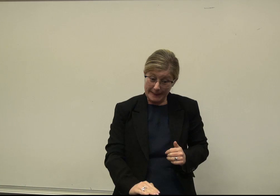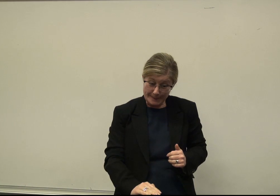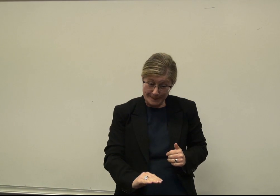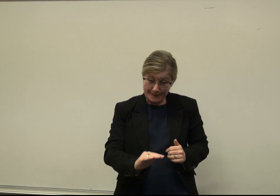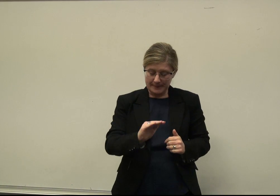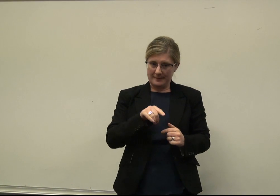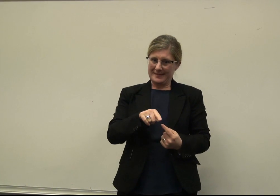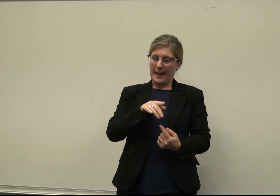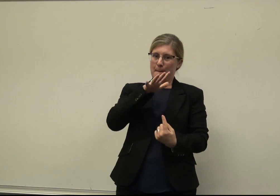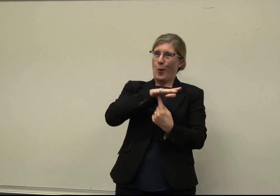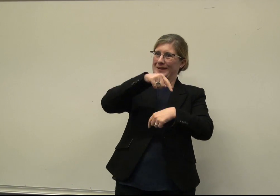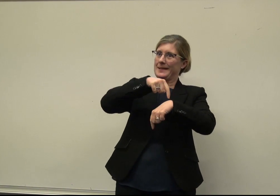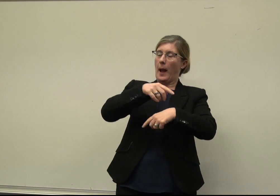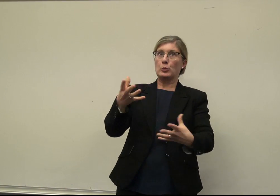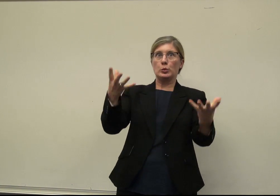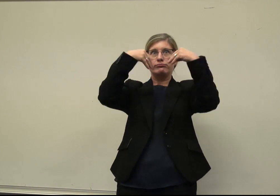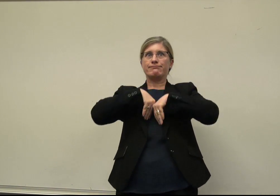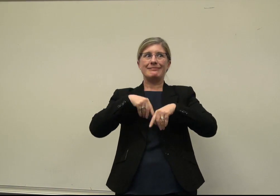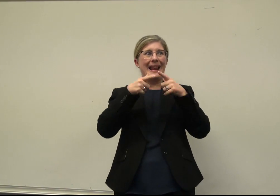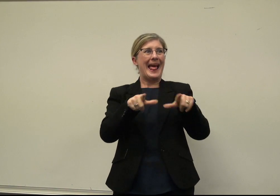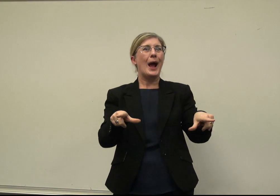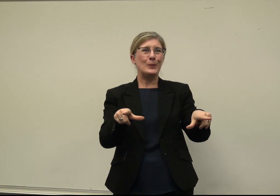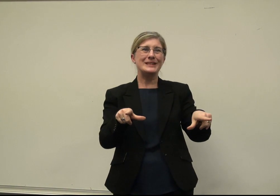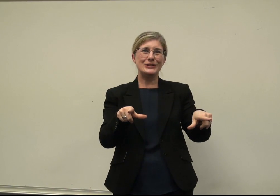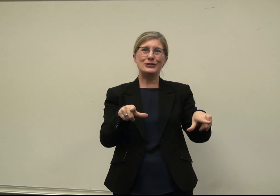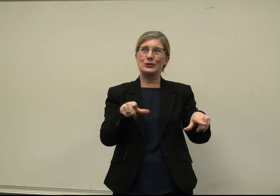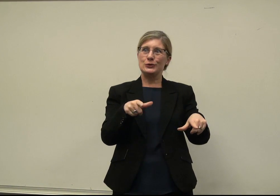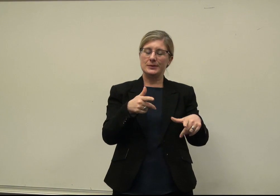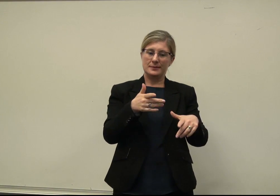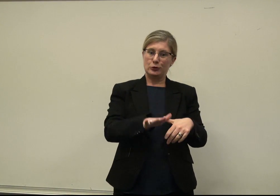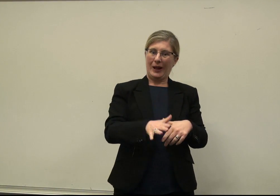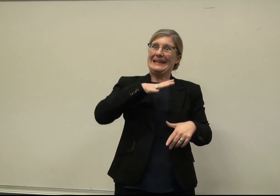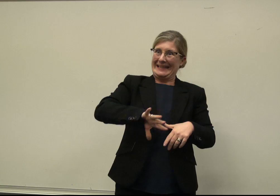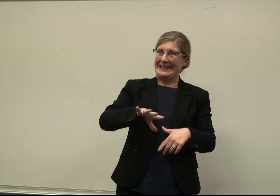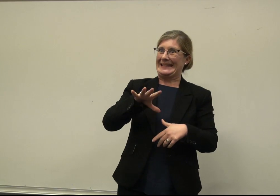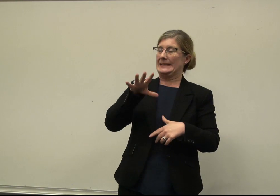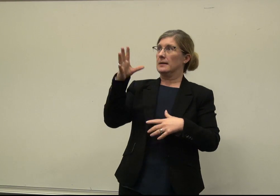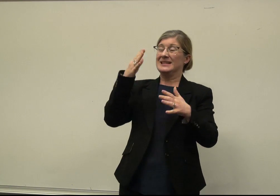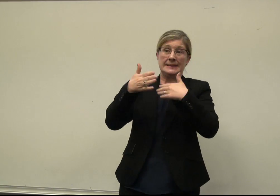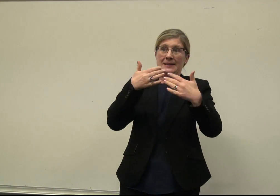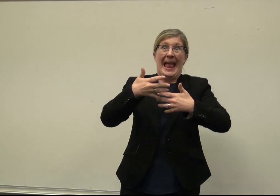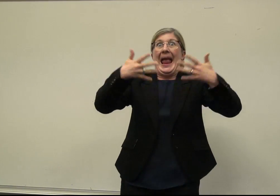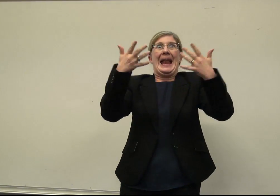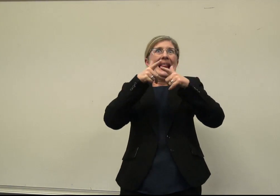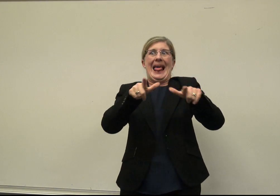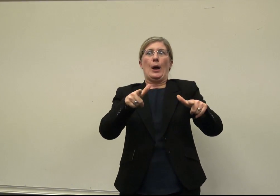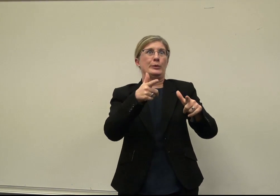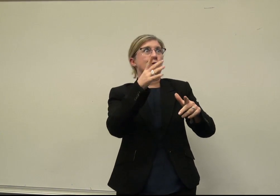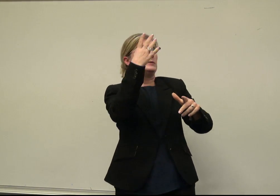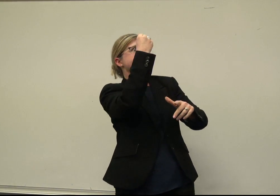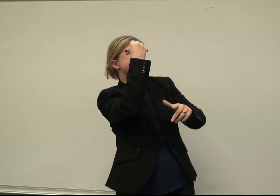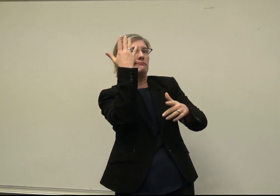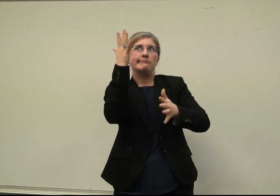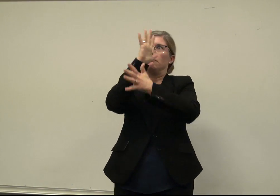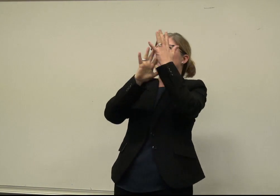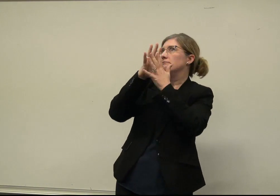the point of view of language development. A child needs to get input in any language, but input in a language